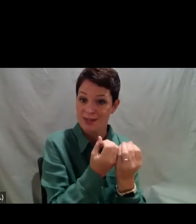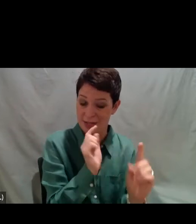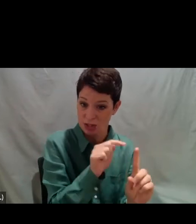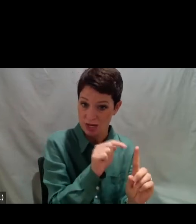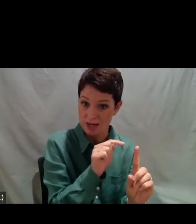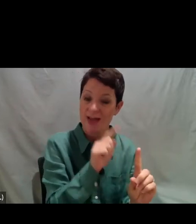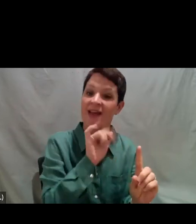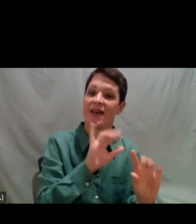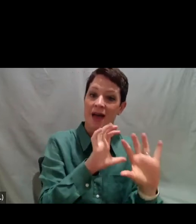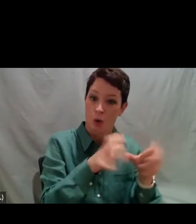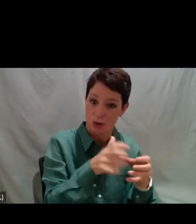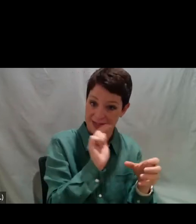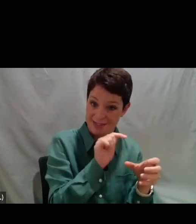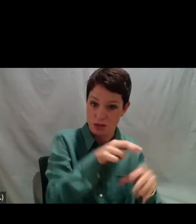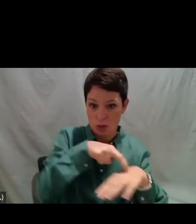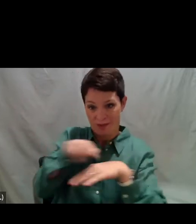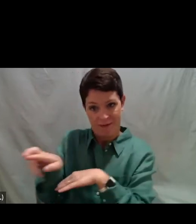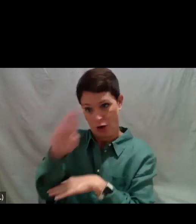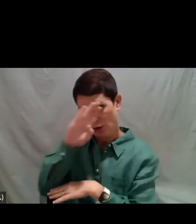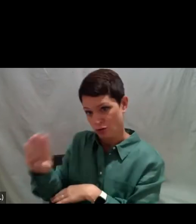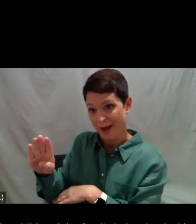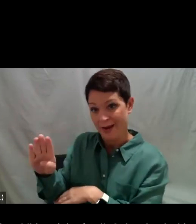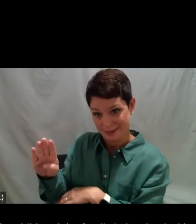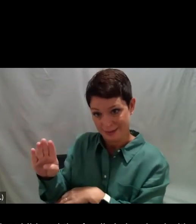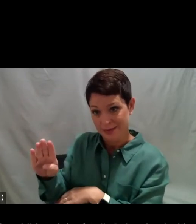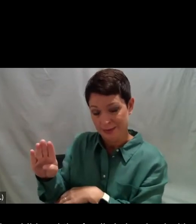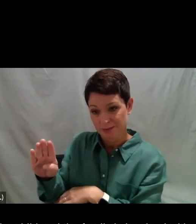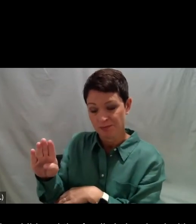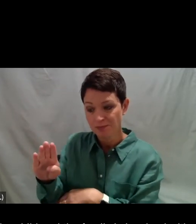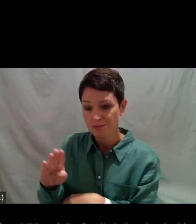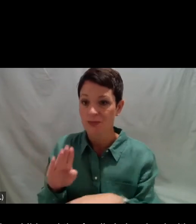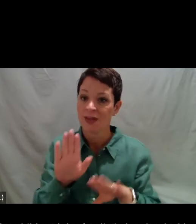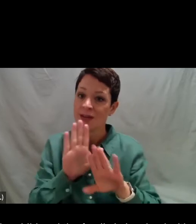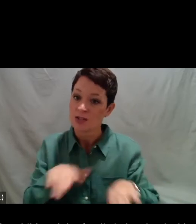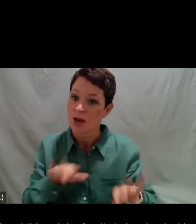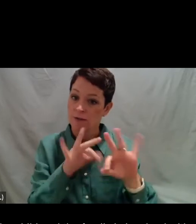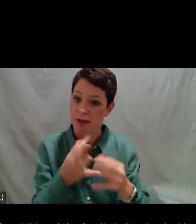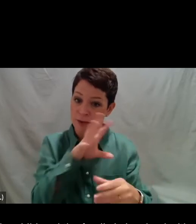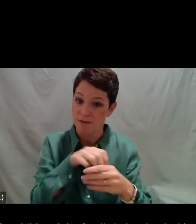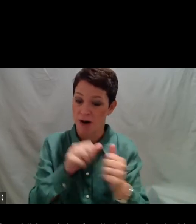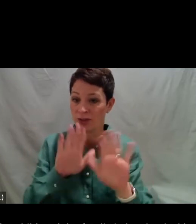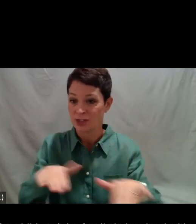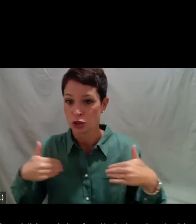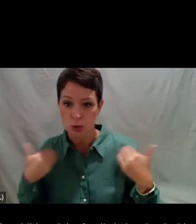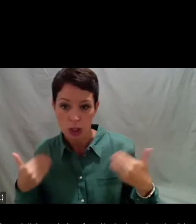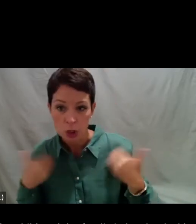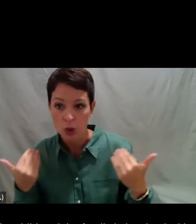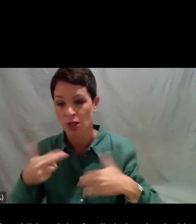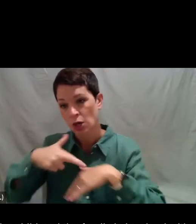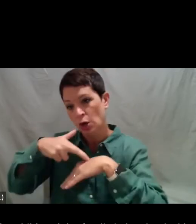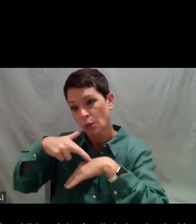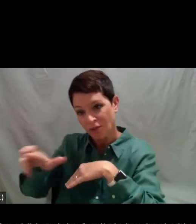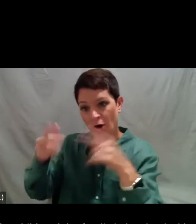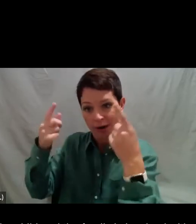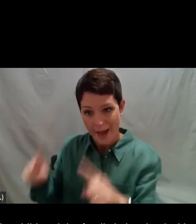managed care organization is making a referral. If the child, the family is involved with children and youth, that referral, if there's